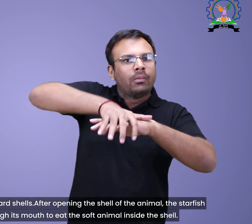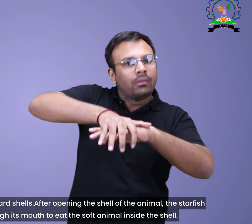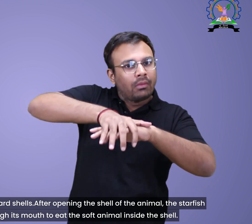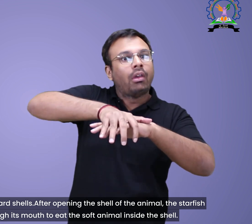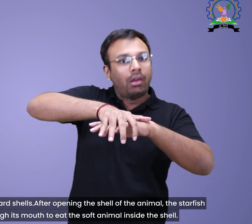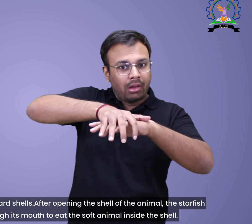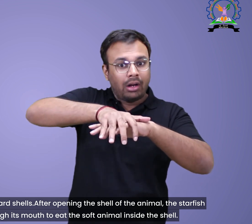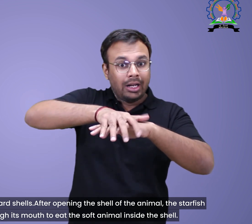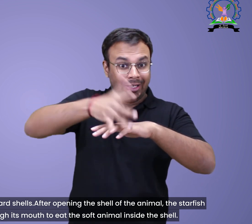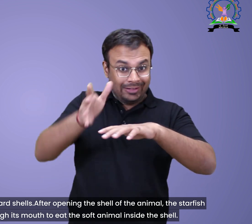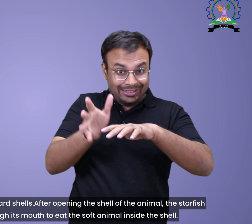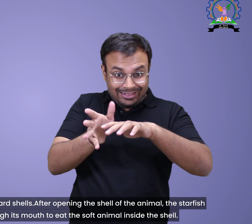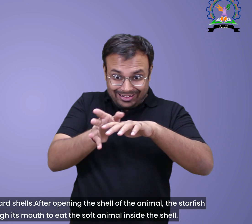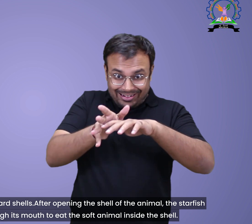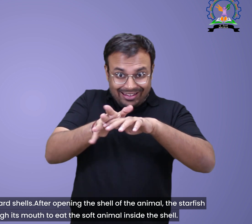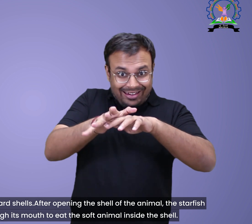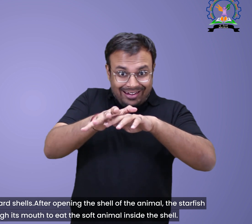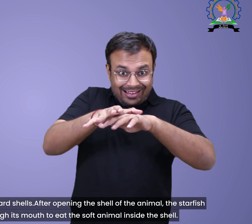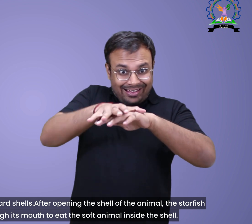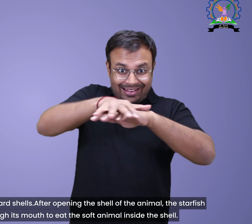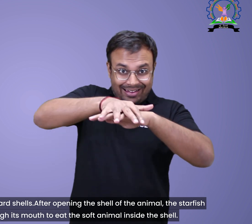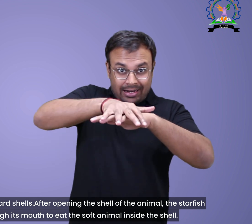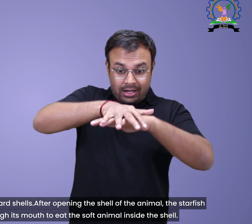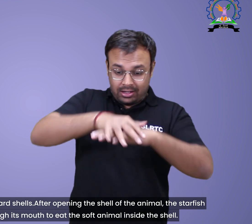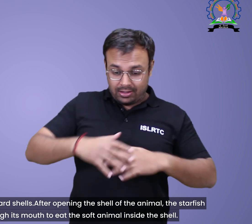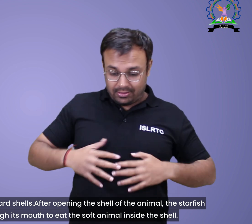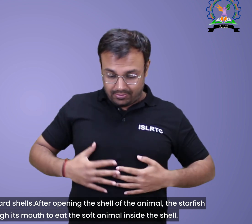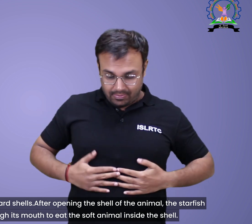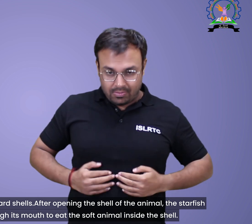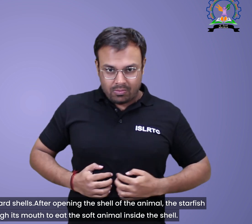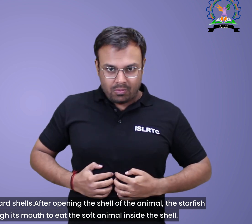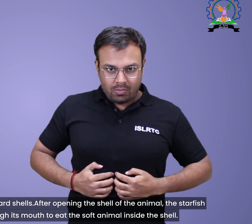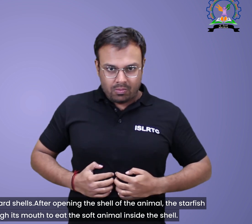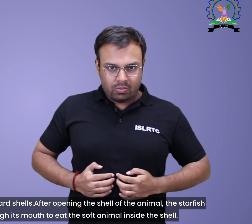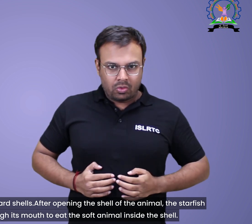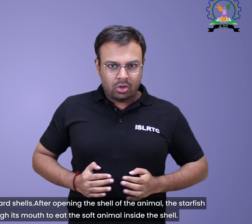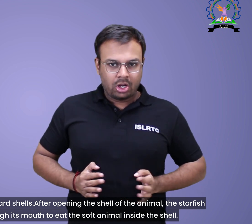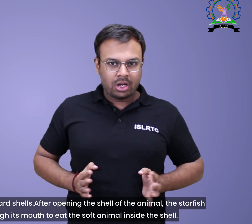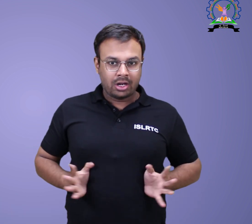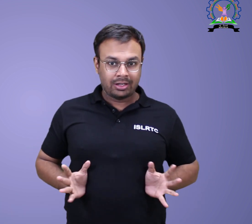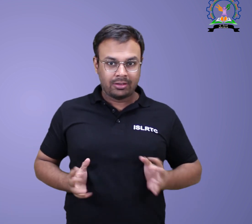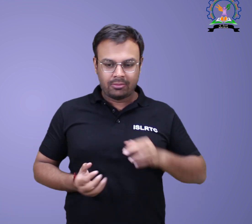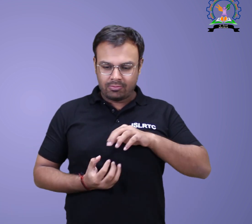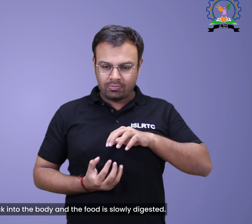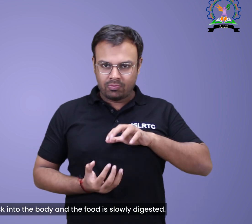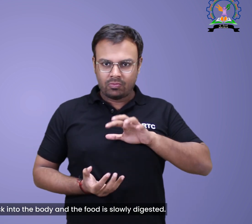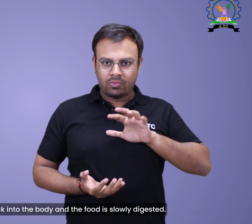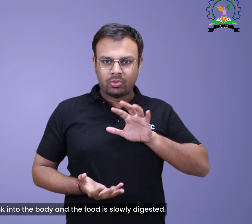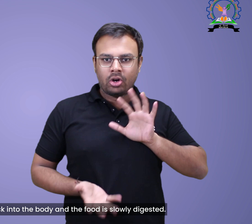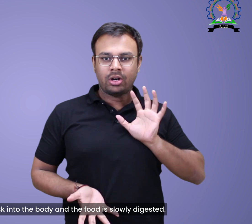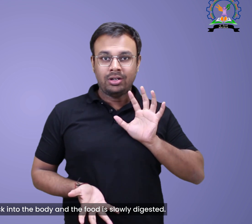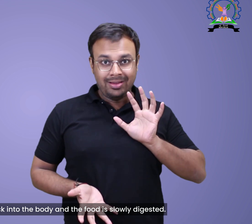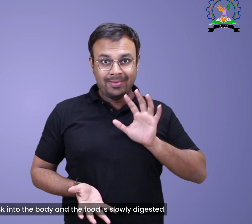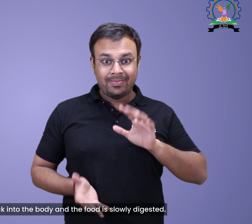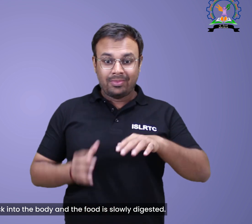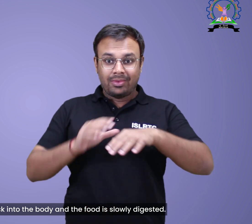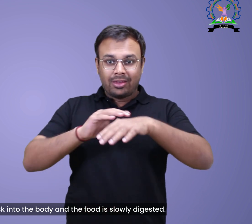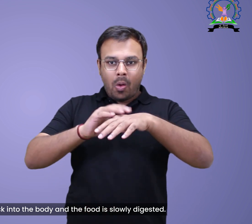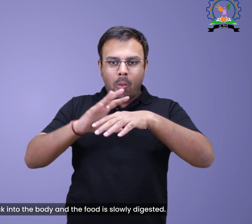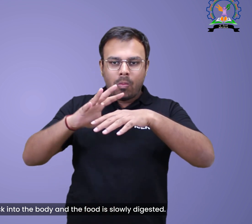stomach through its mouth to eat the soft animal inside the shell. The stomach then goes back into the